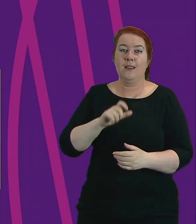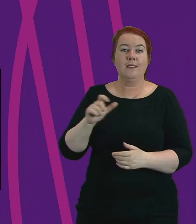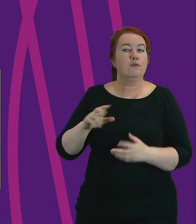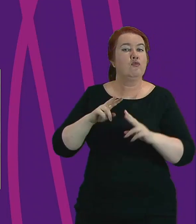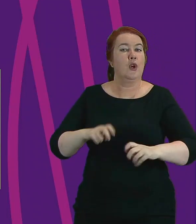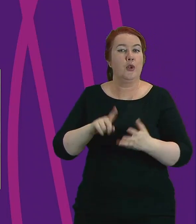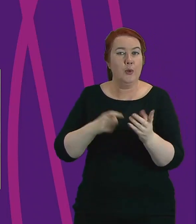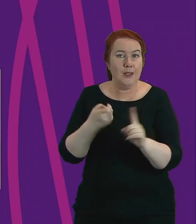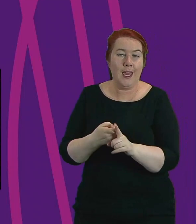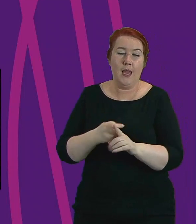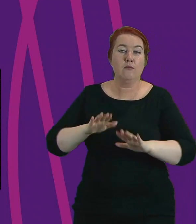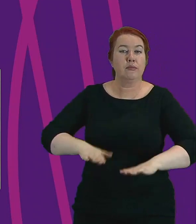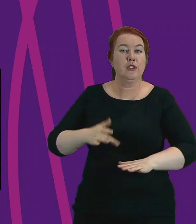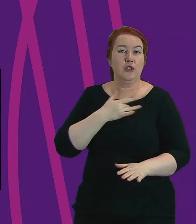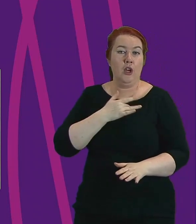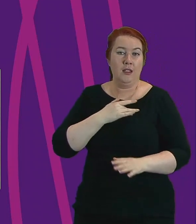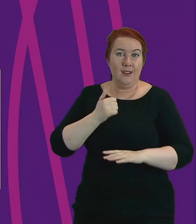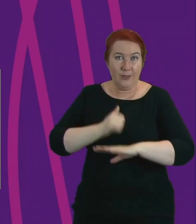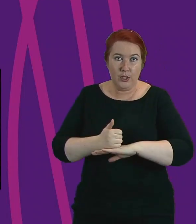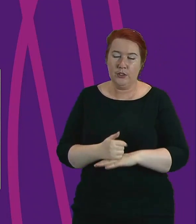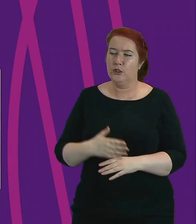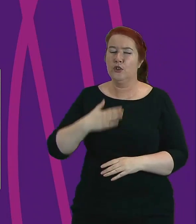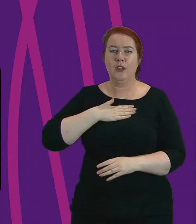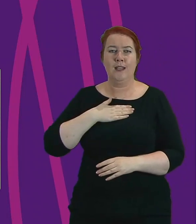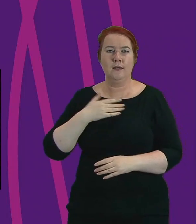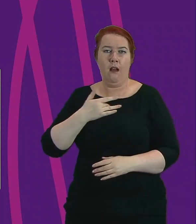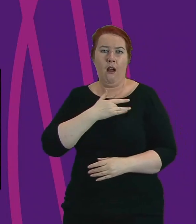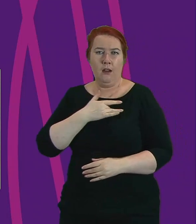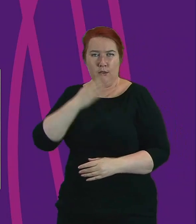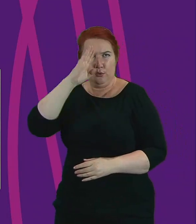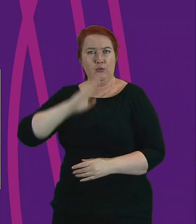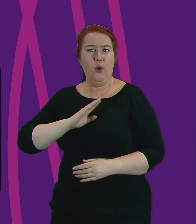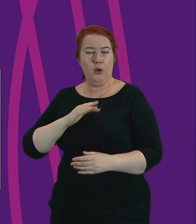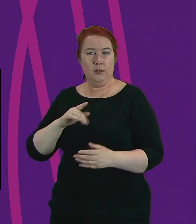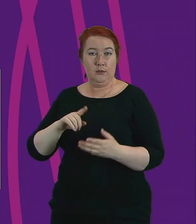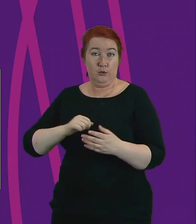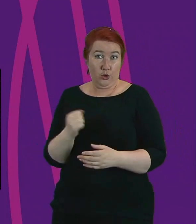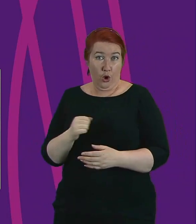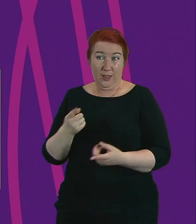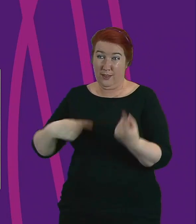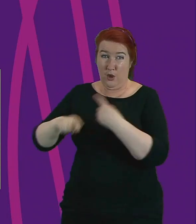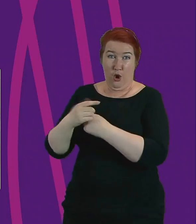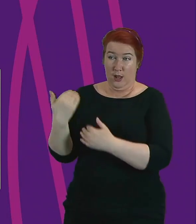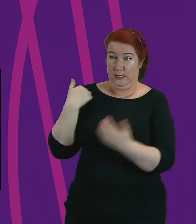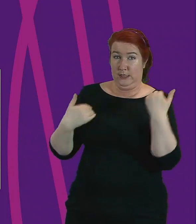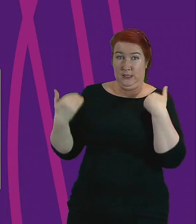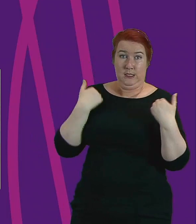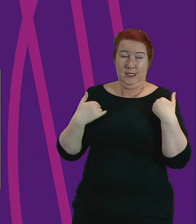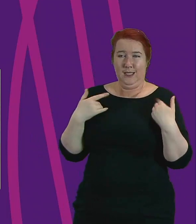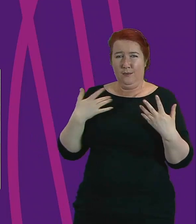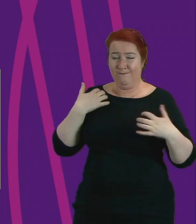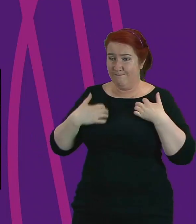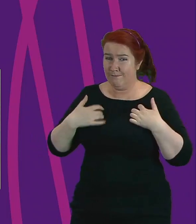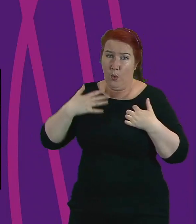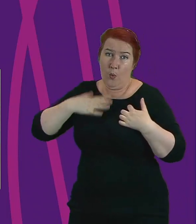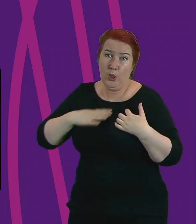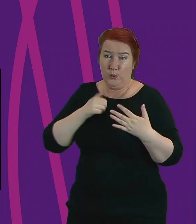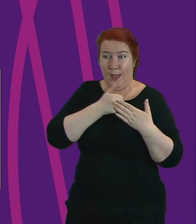Foundation, Chest, Heart and Stroke Scotland have been contacting us all. They cannot wait to be able to properly help those who need their